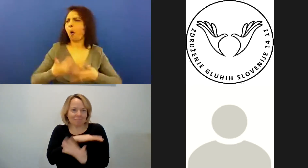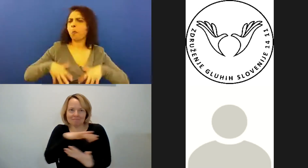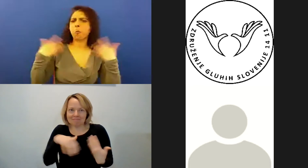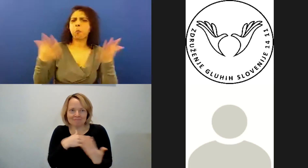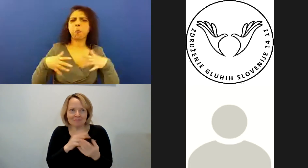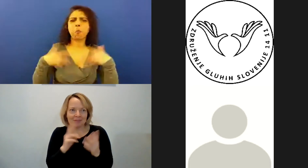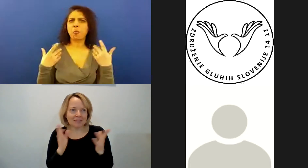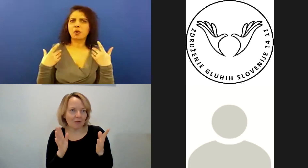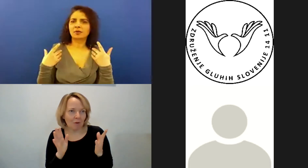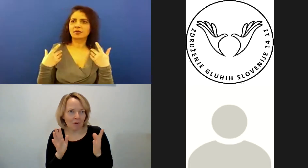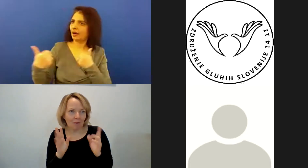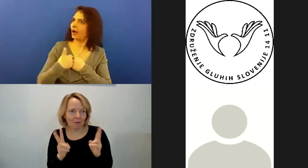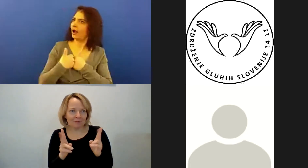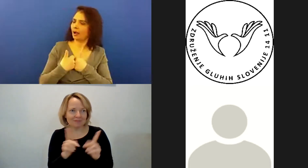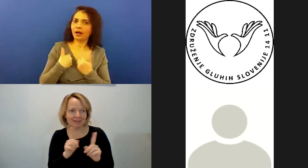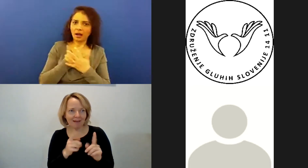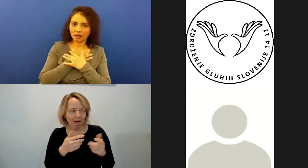thinking of you. And